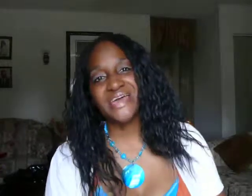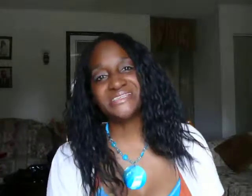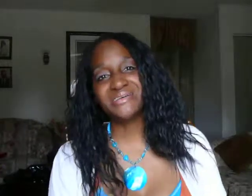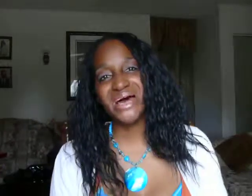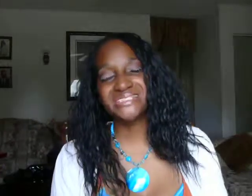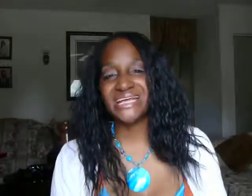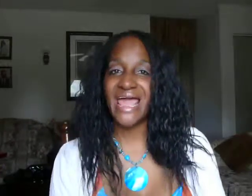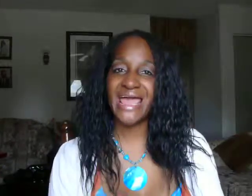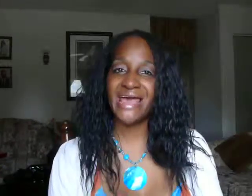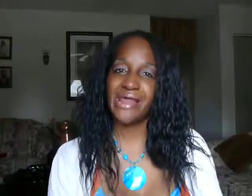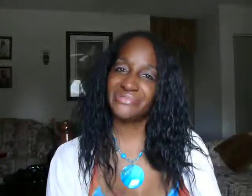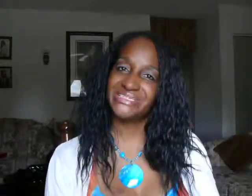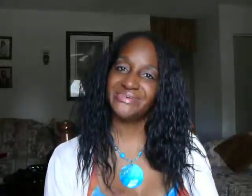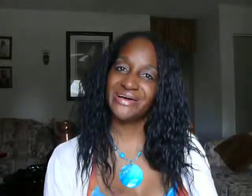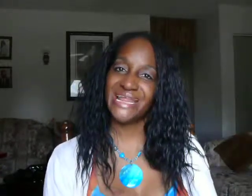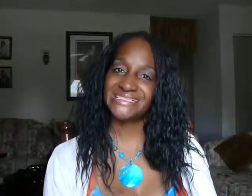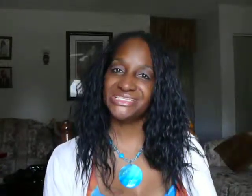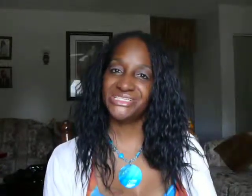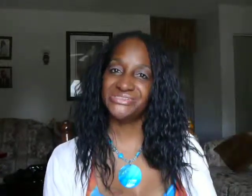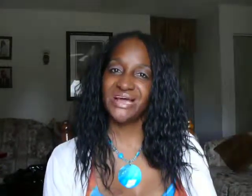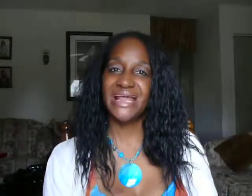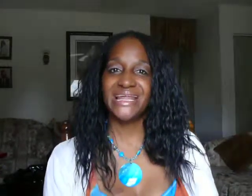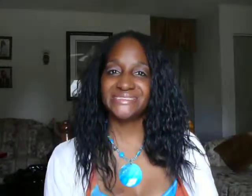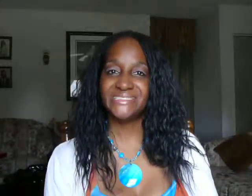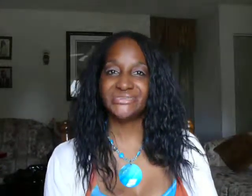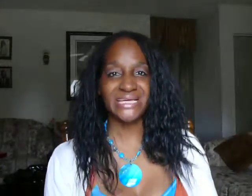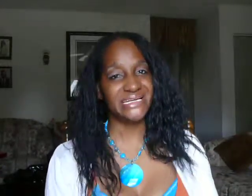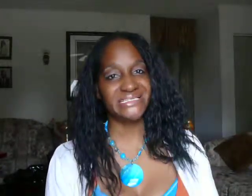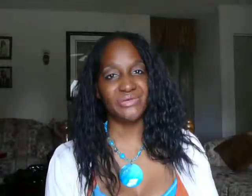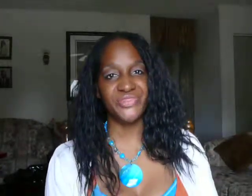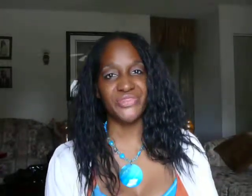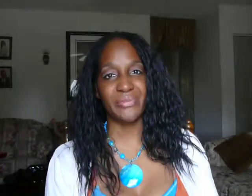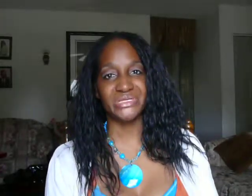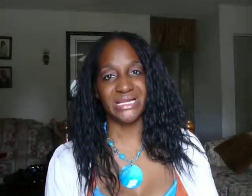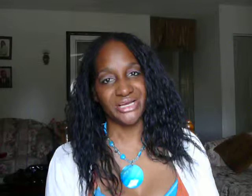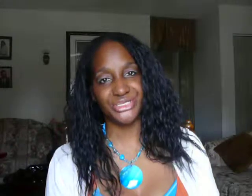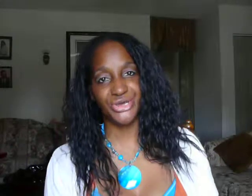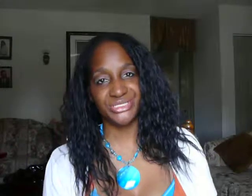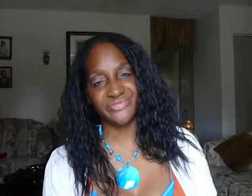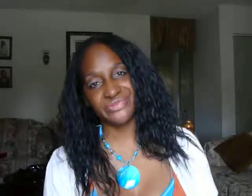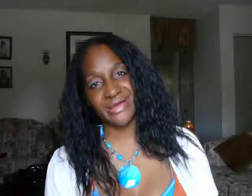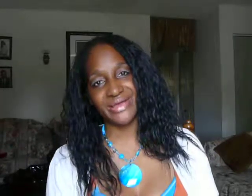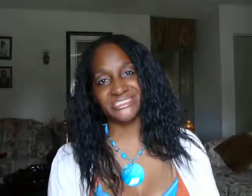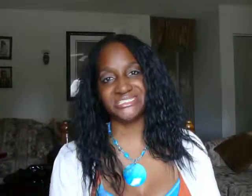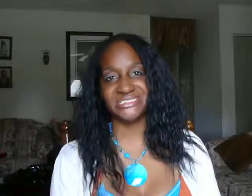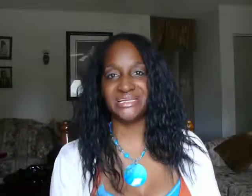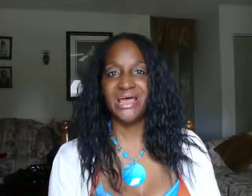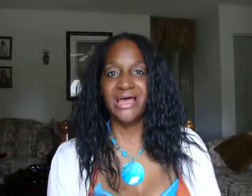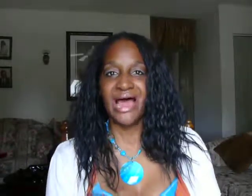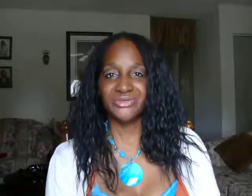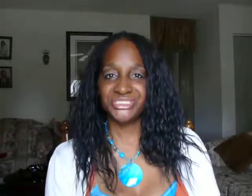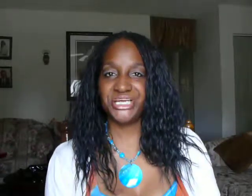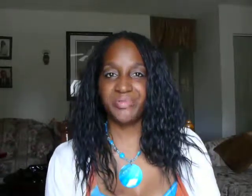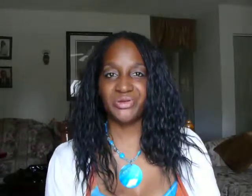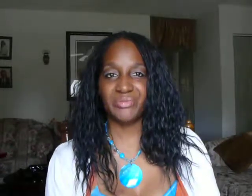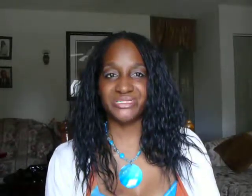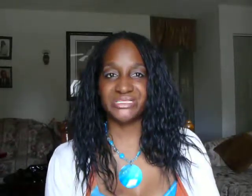you so much, and I will see you on lesson 2. Lesson 2 is going to deal with numbers, and I'll show you the different directions and how to shape your numbers as